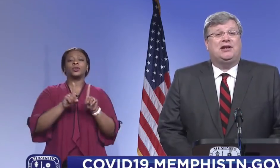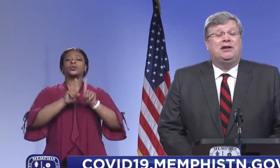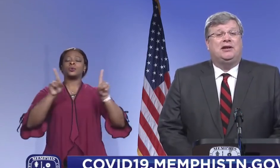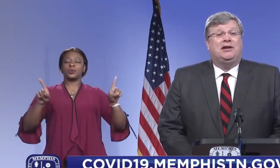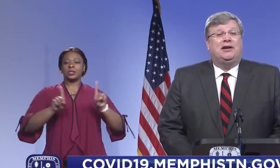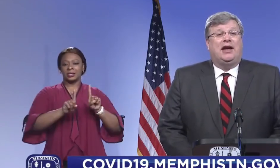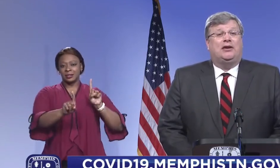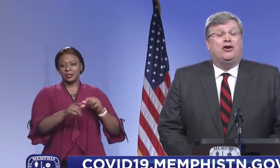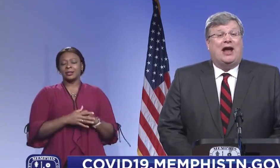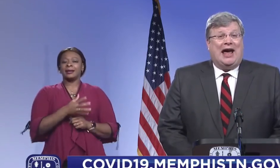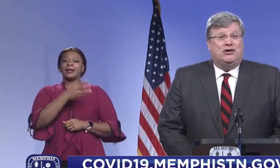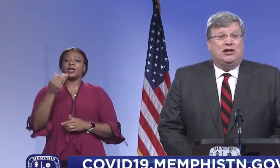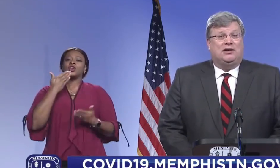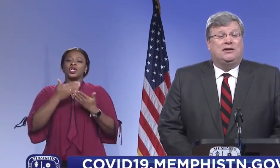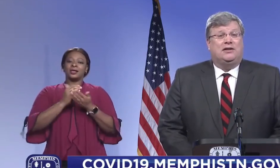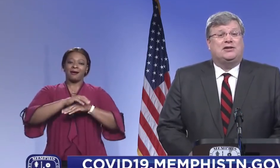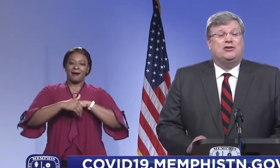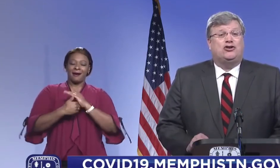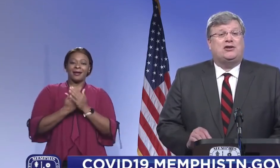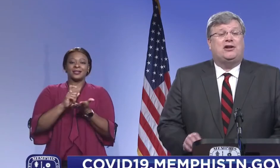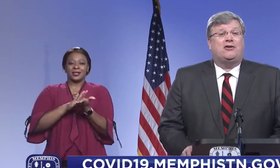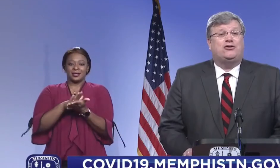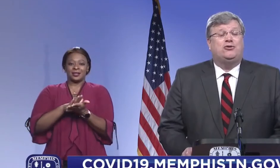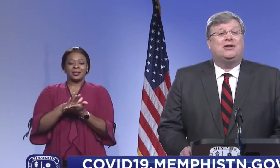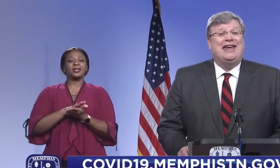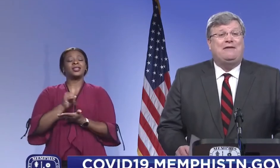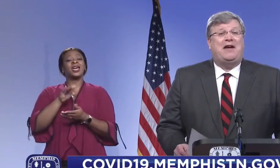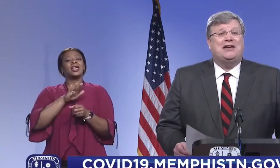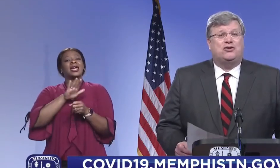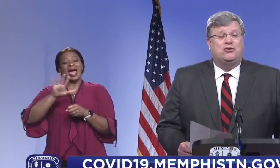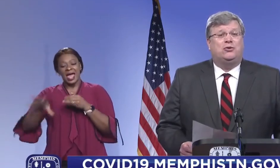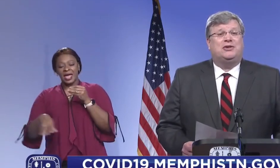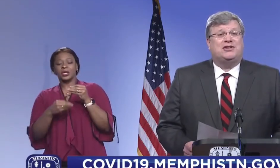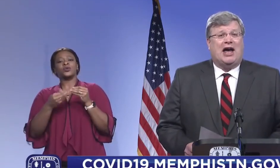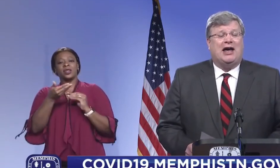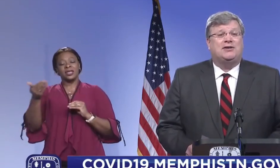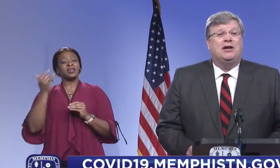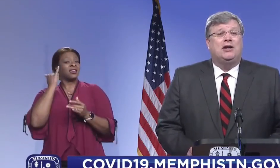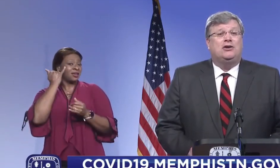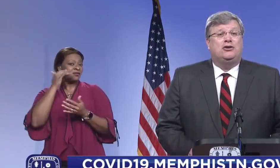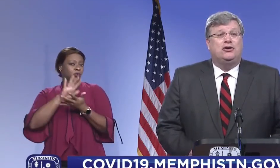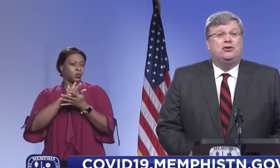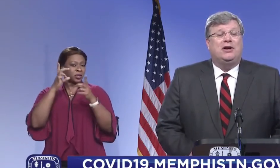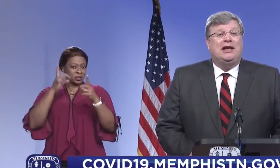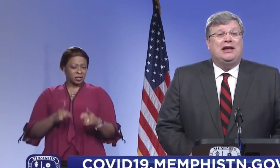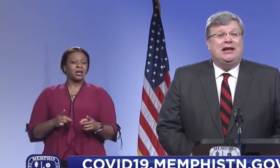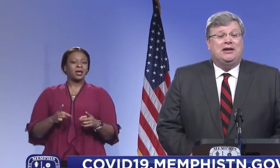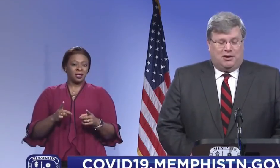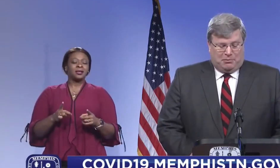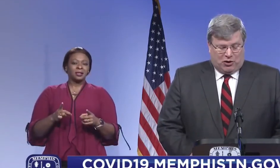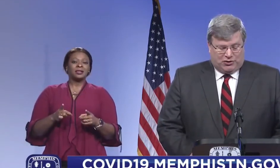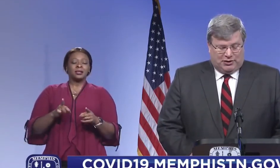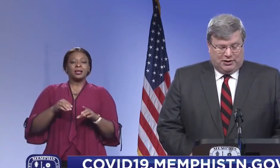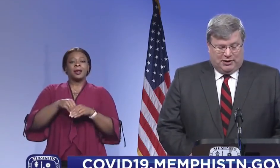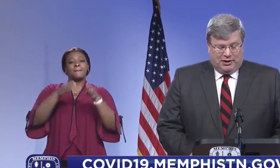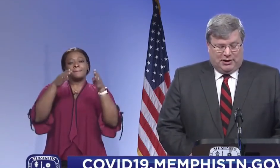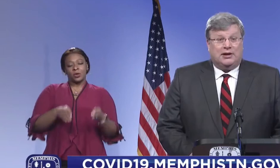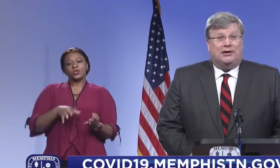distancing and good hygiene. This is just another tool if a school decides to do